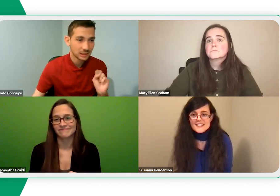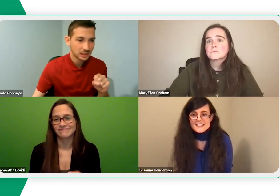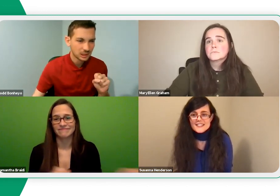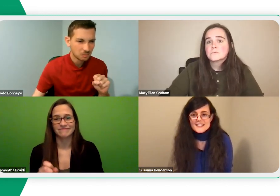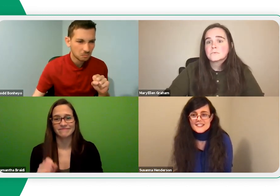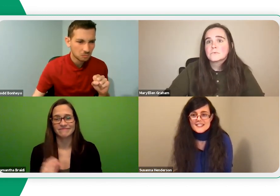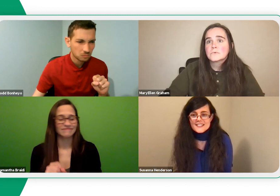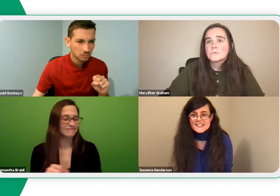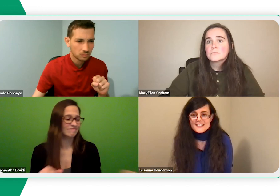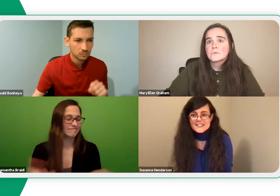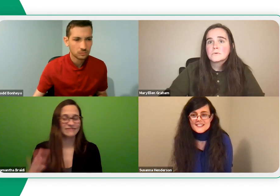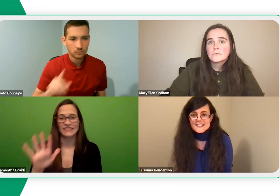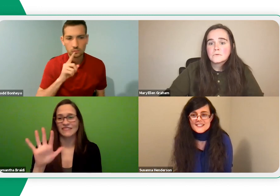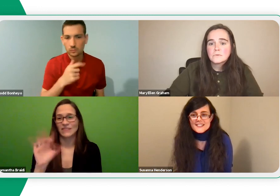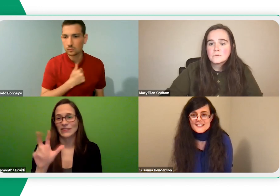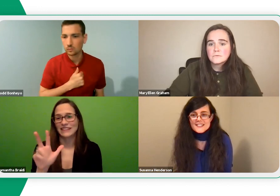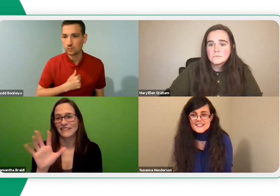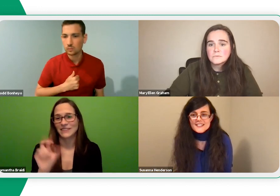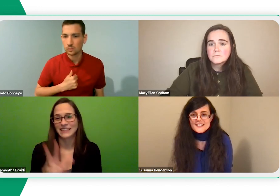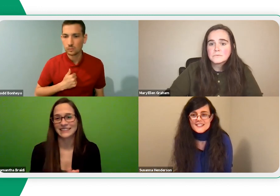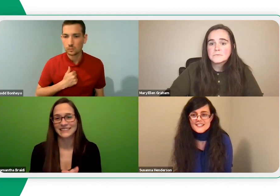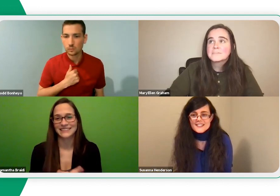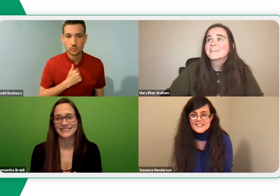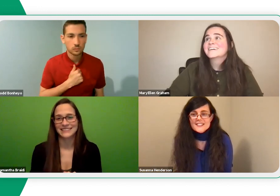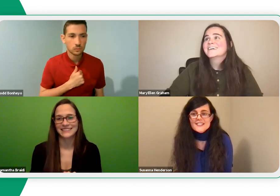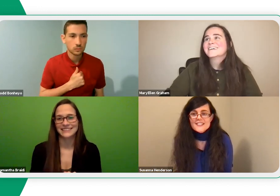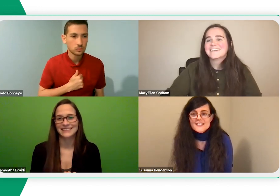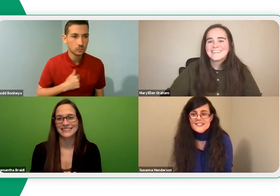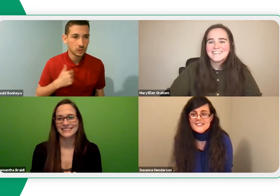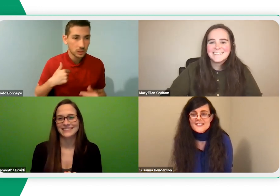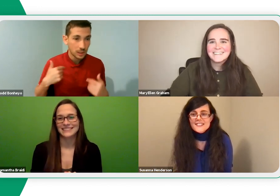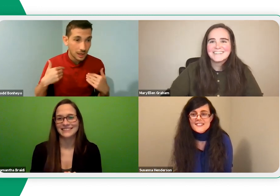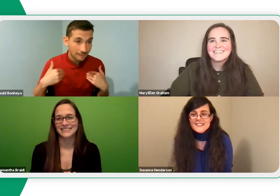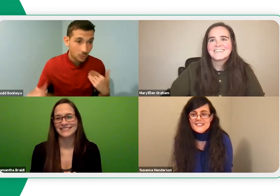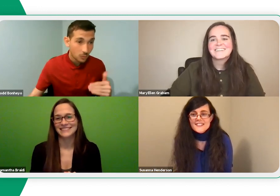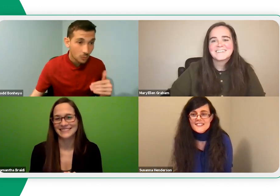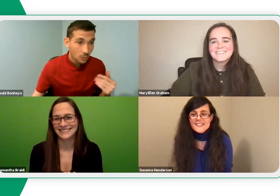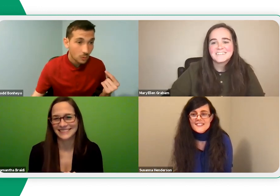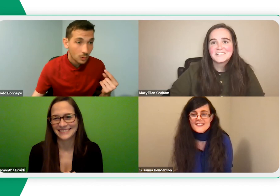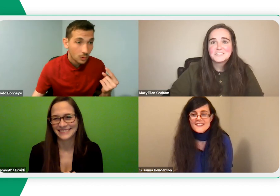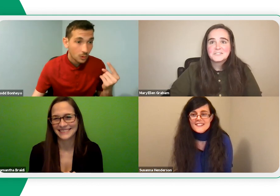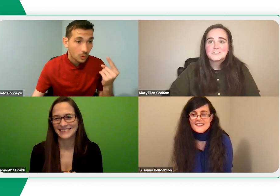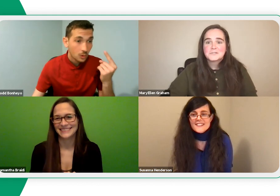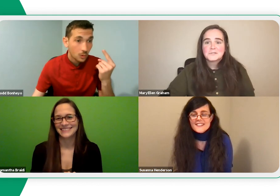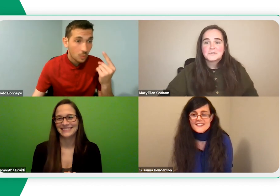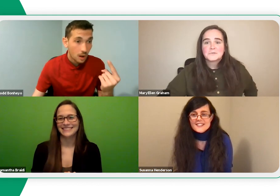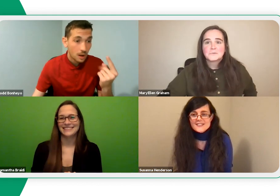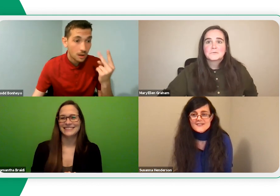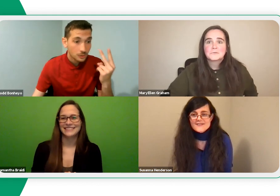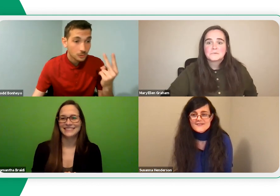that we could answer more questions, but we are so out of time. Yeah, we're 3 minutes past even.